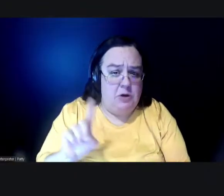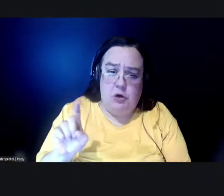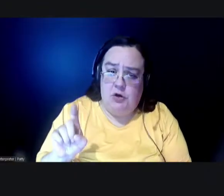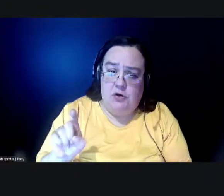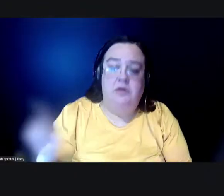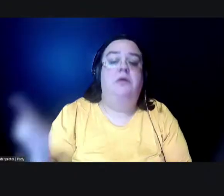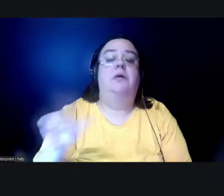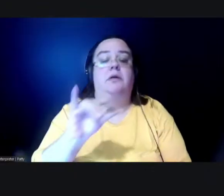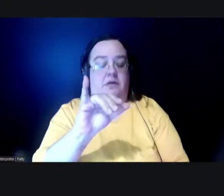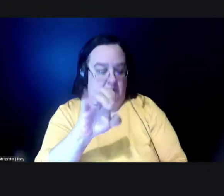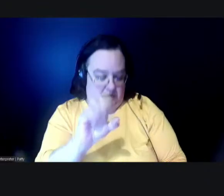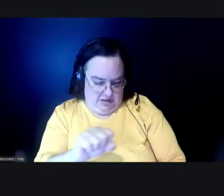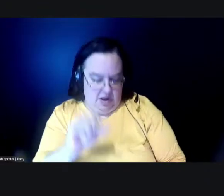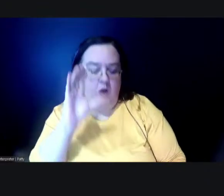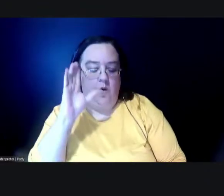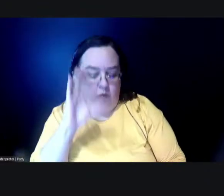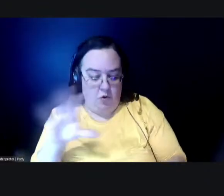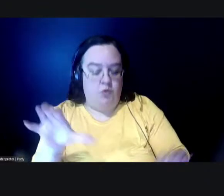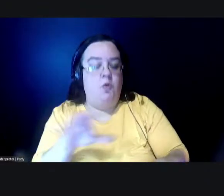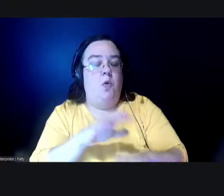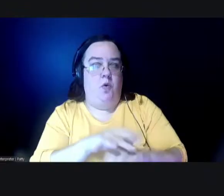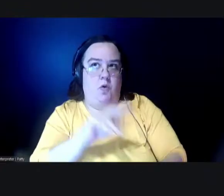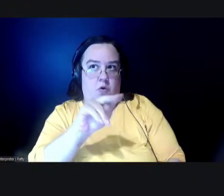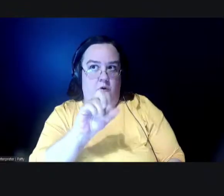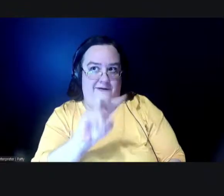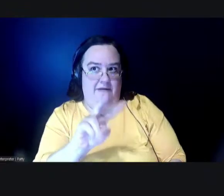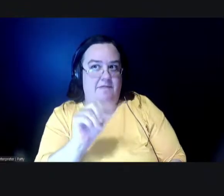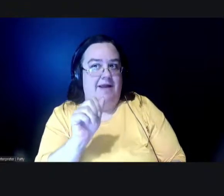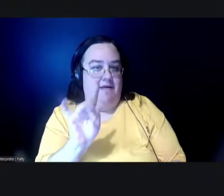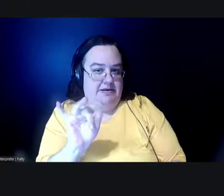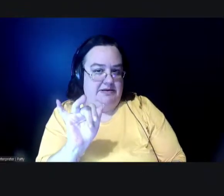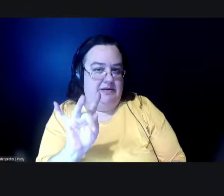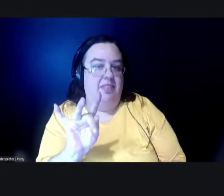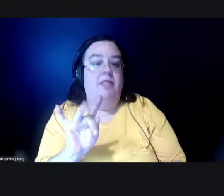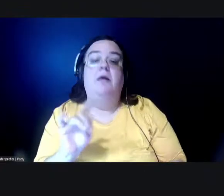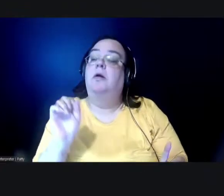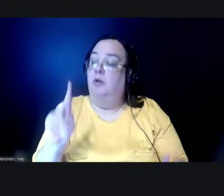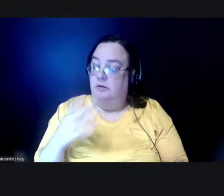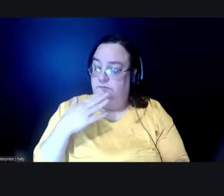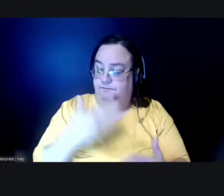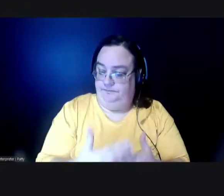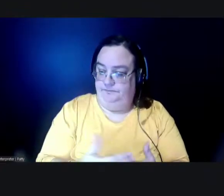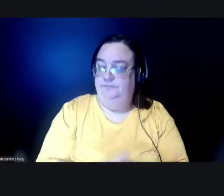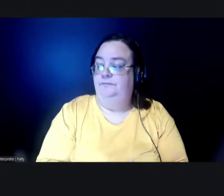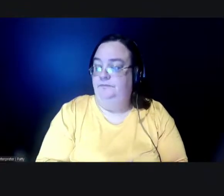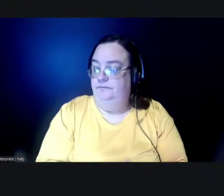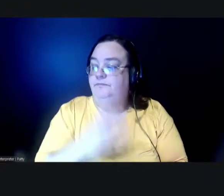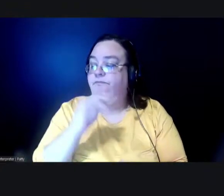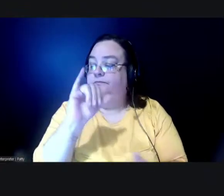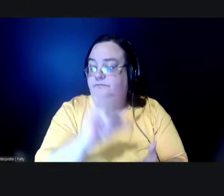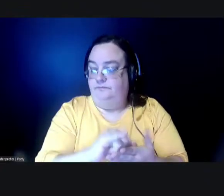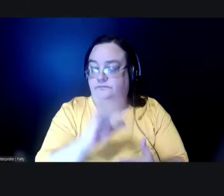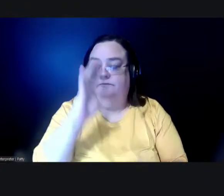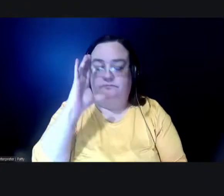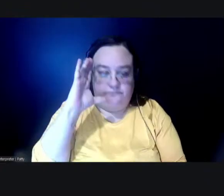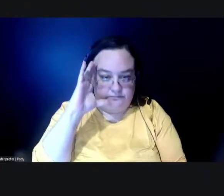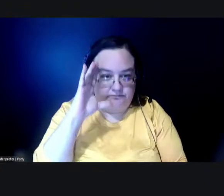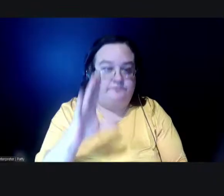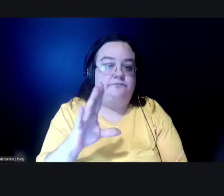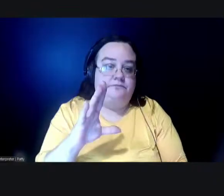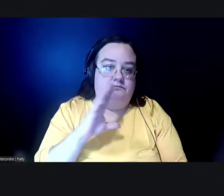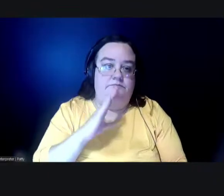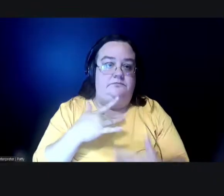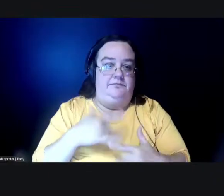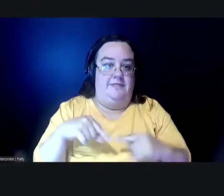Yes, sir, we are doing it on November the 18th. Okay, good. That'll be likely in